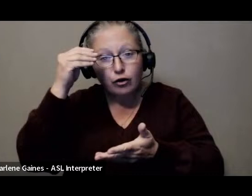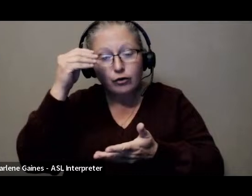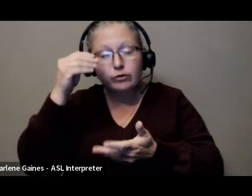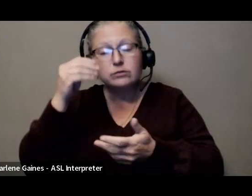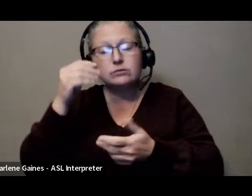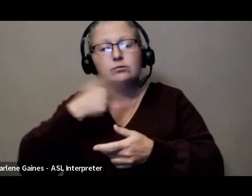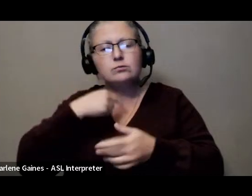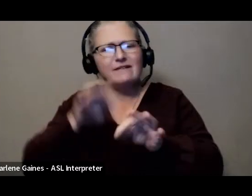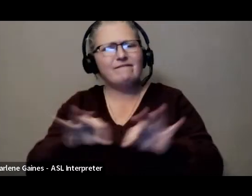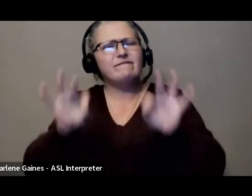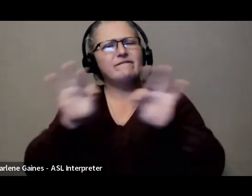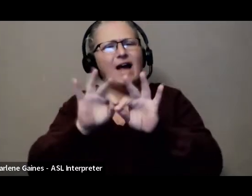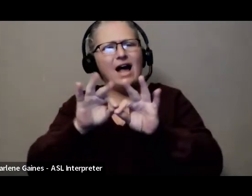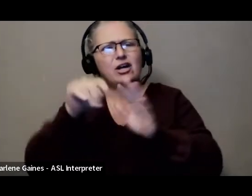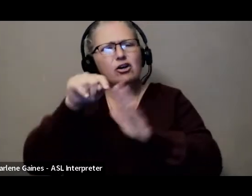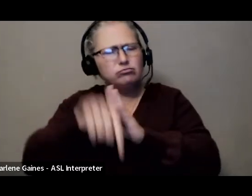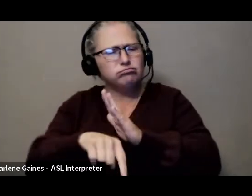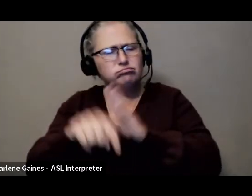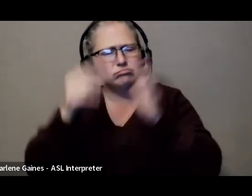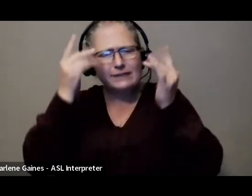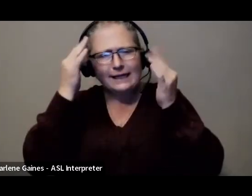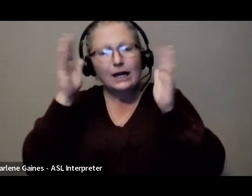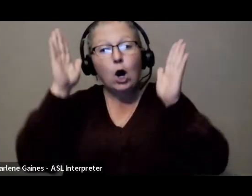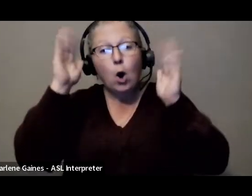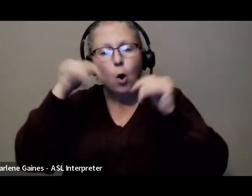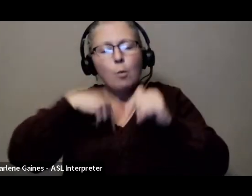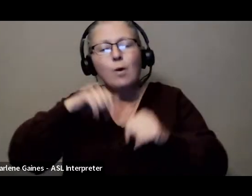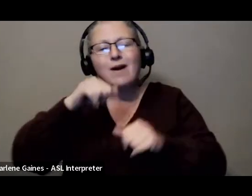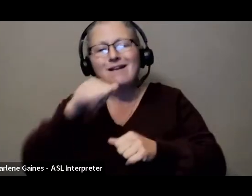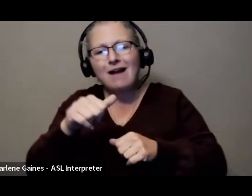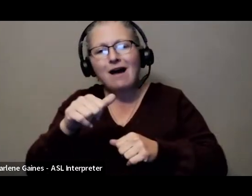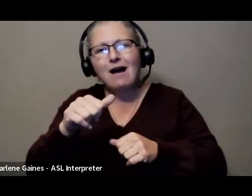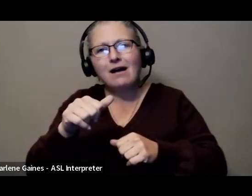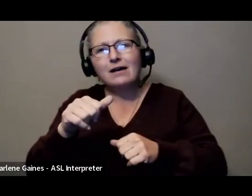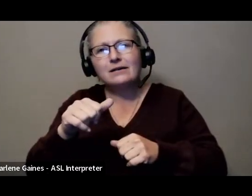We value critical thinking. We hope that we are not